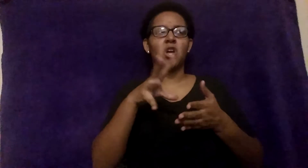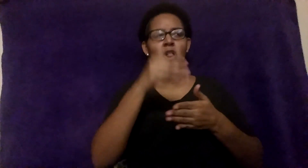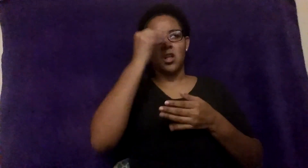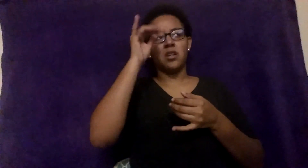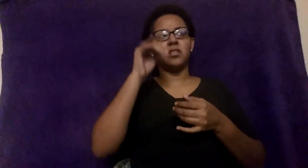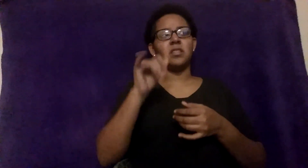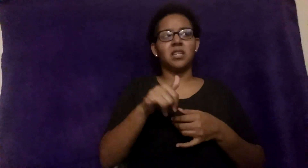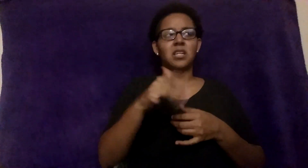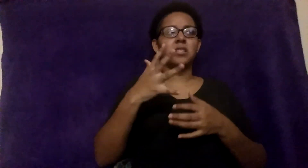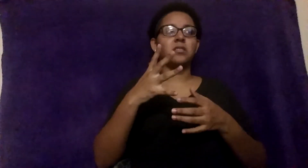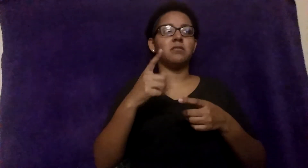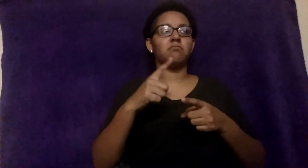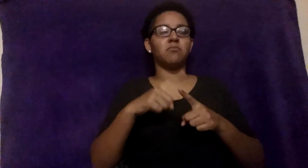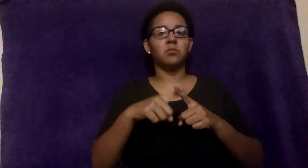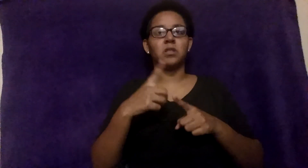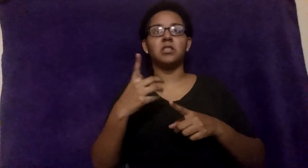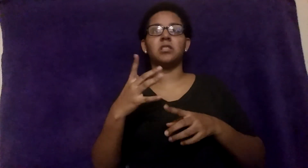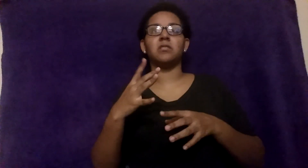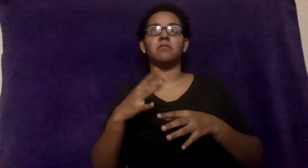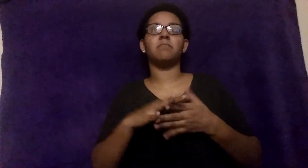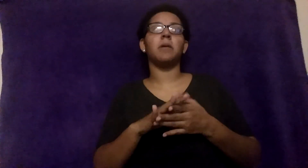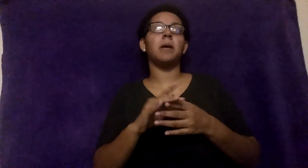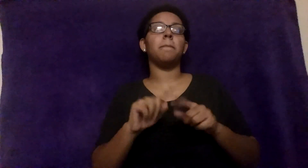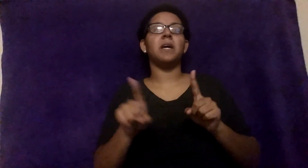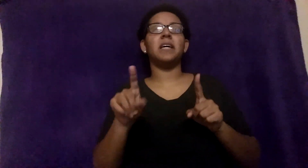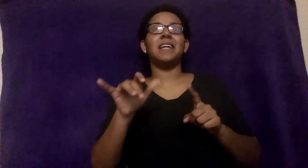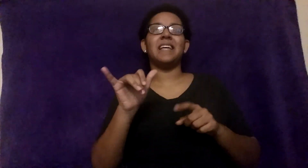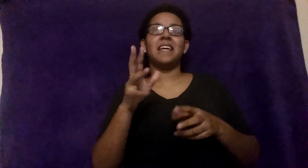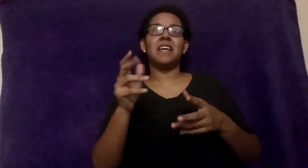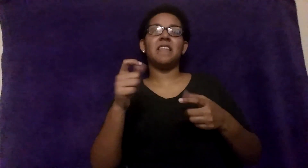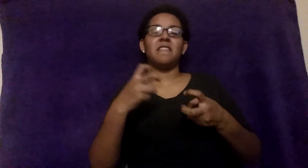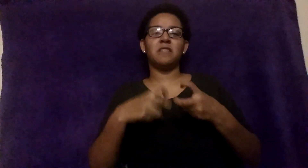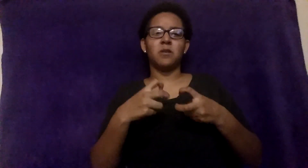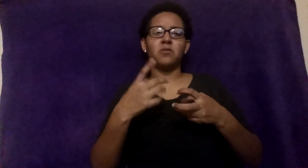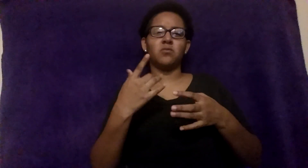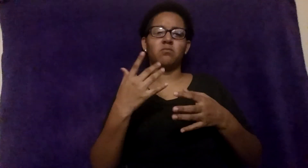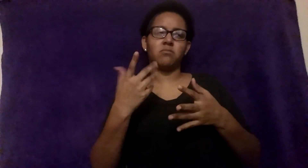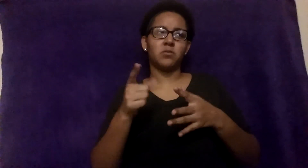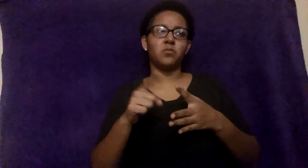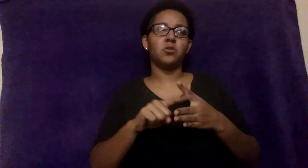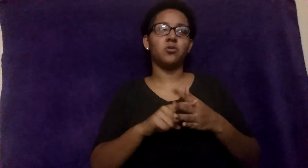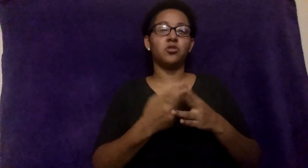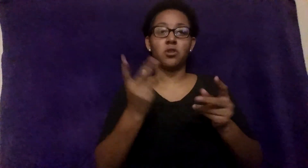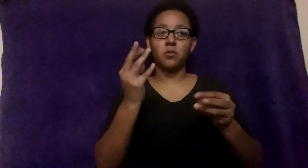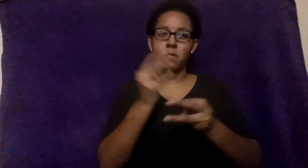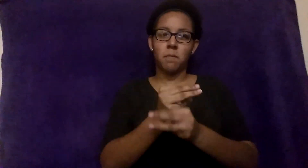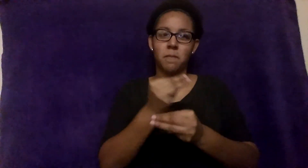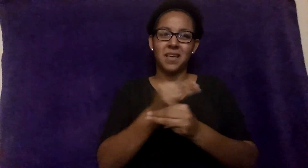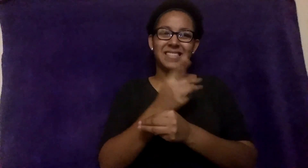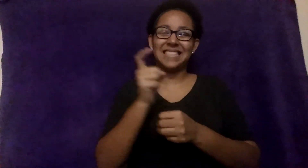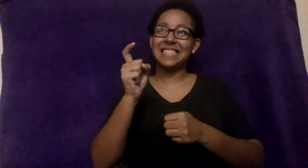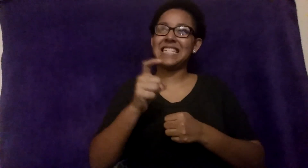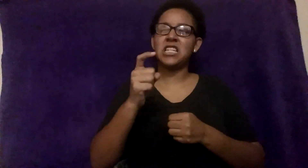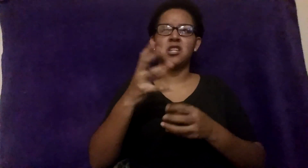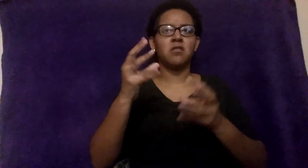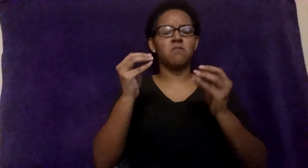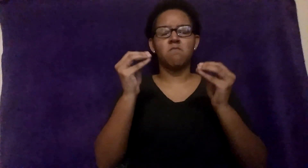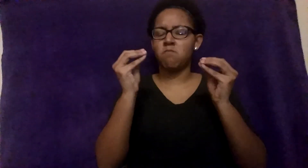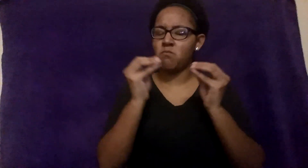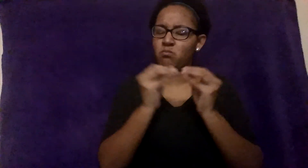a little bit, but these types of problems are, when you're getting started off in mathematics, these kind of require the most practice, and to some degree you have to